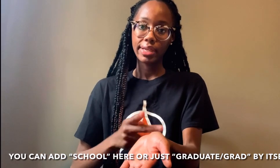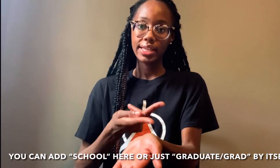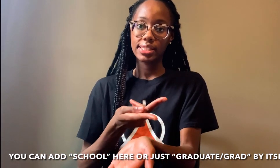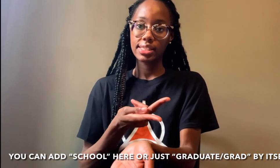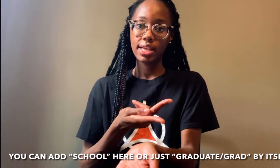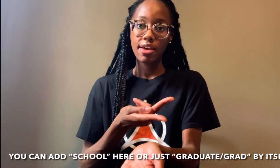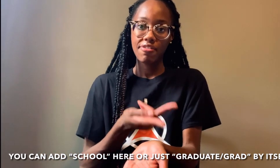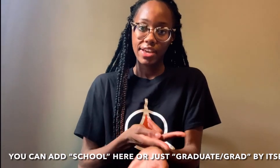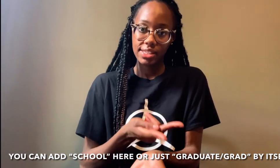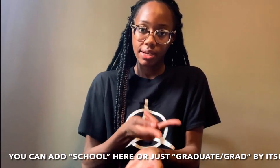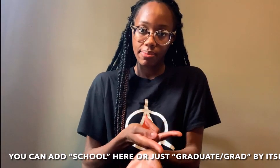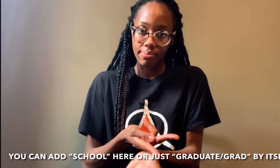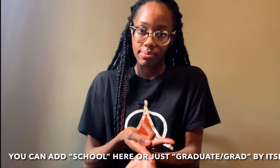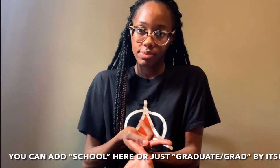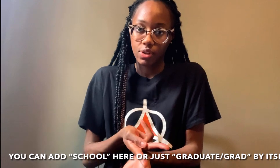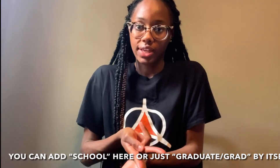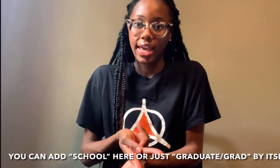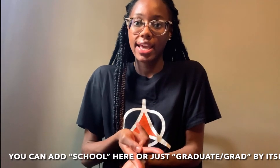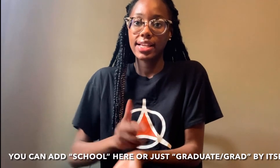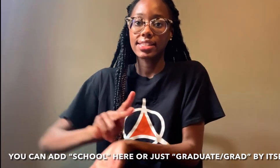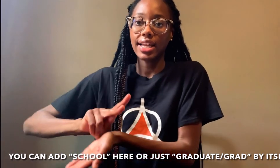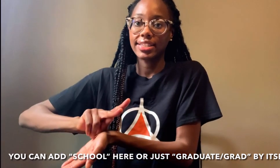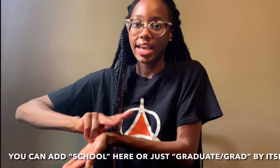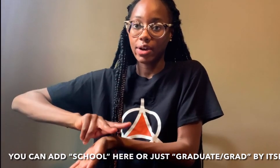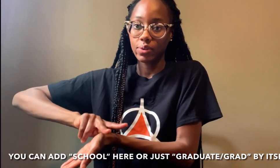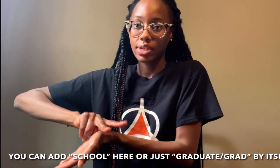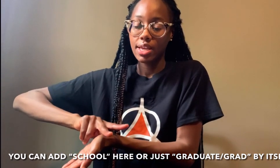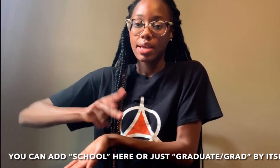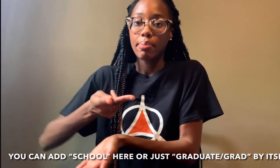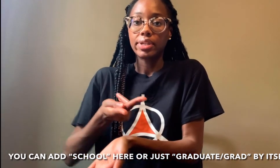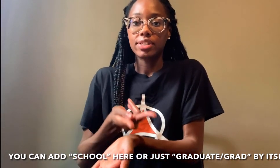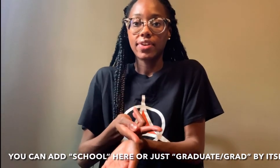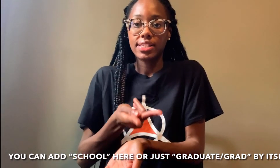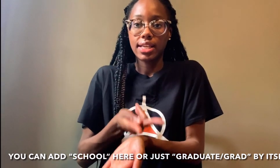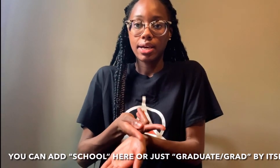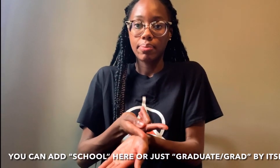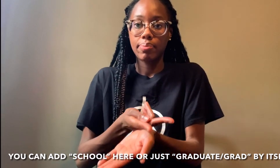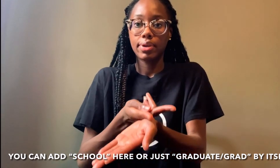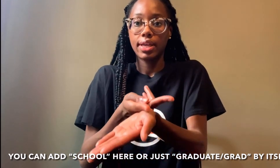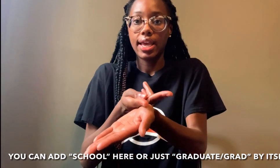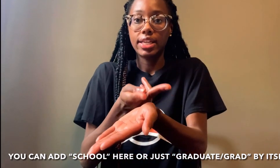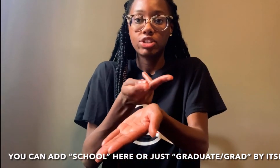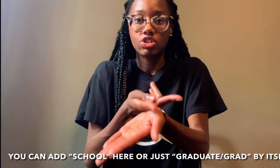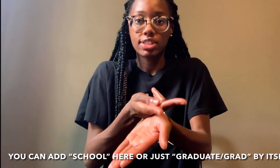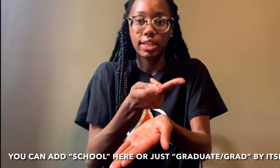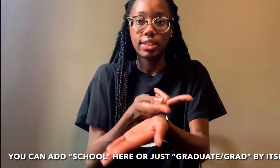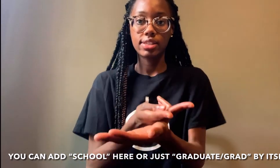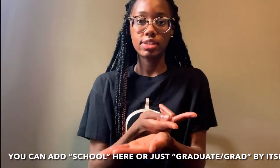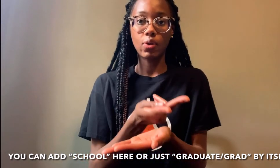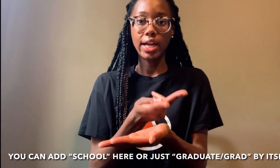it's face up. So the K is not down, but it's facing up, and it's just like this,